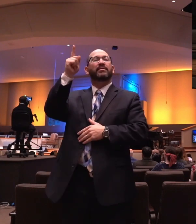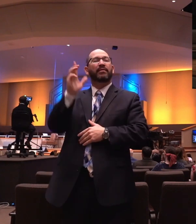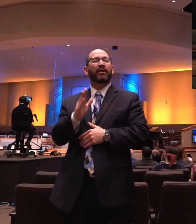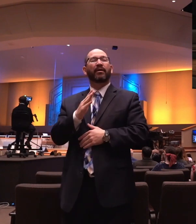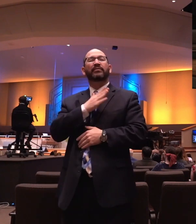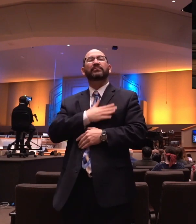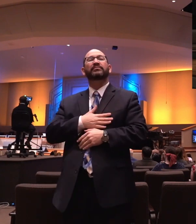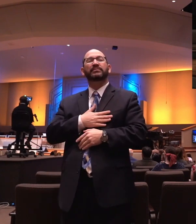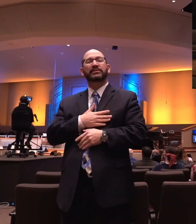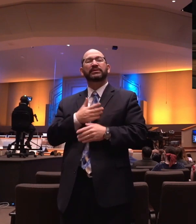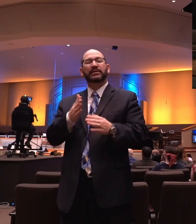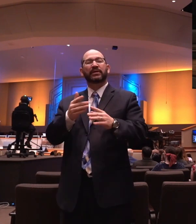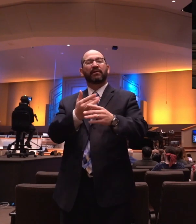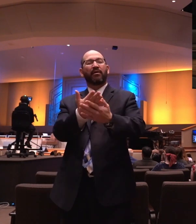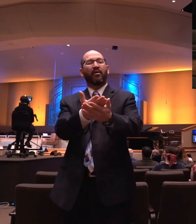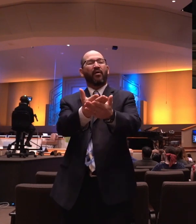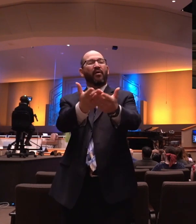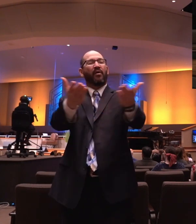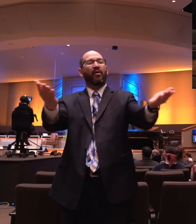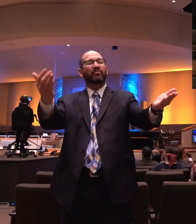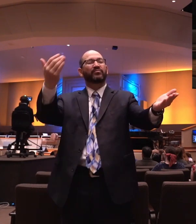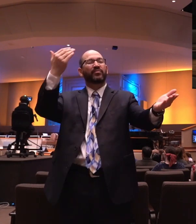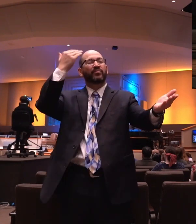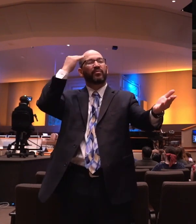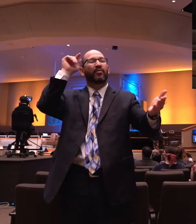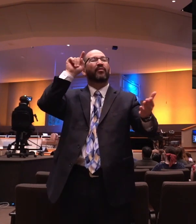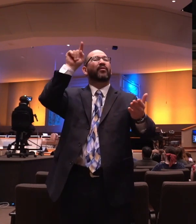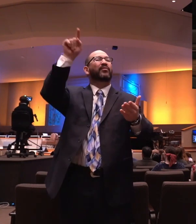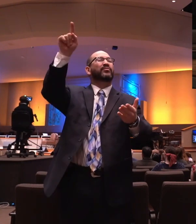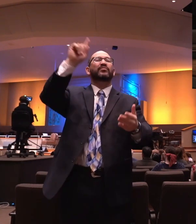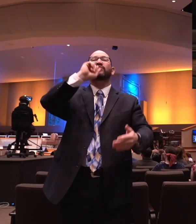would you let everybody know that you're God?